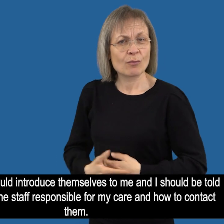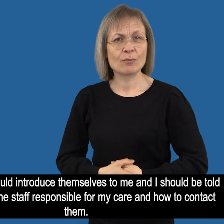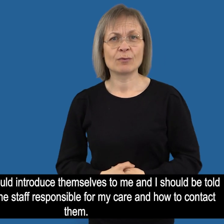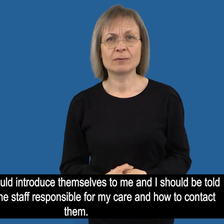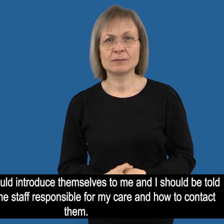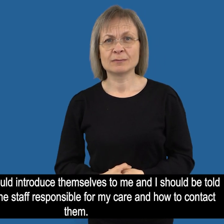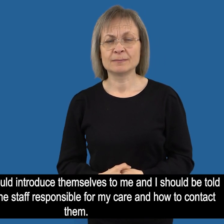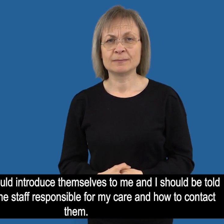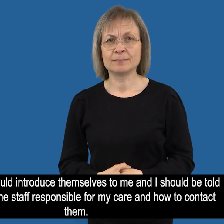them.